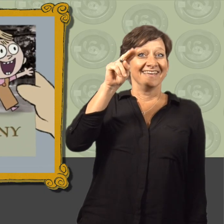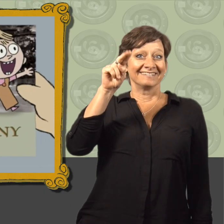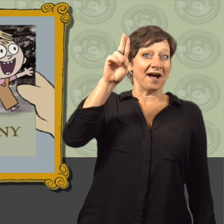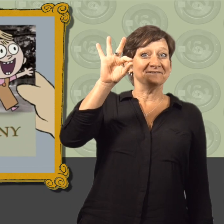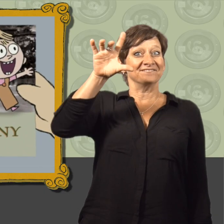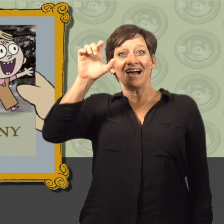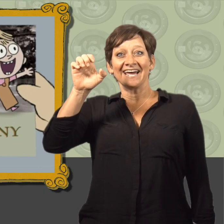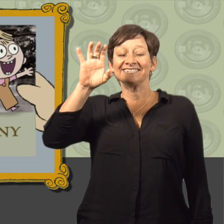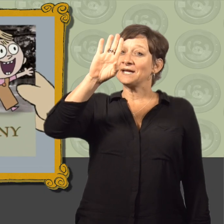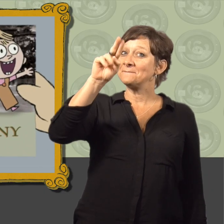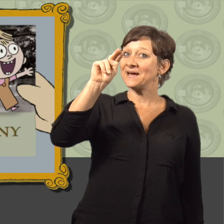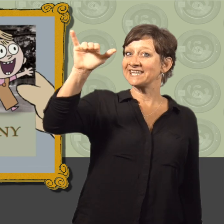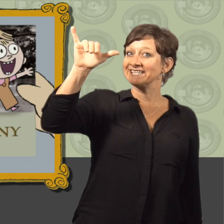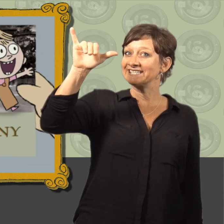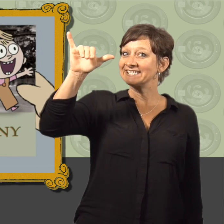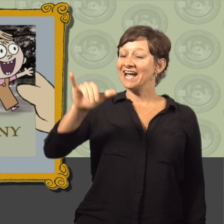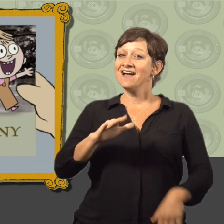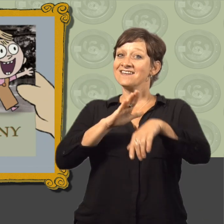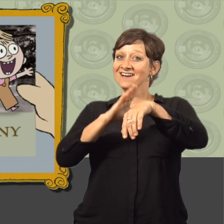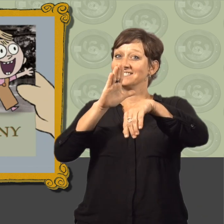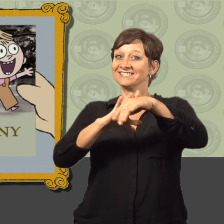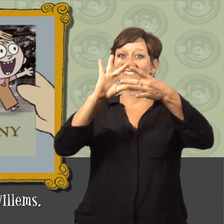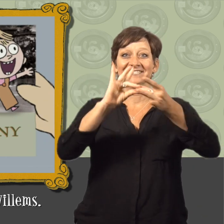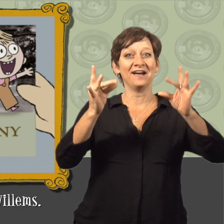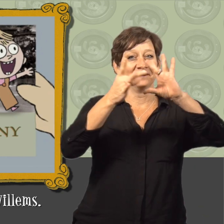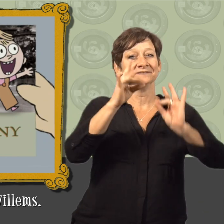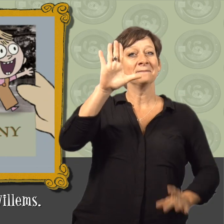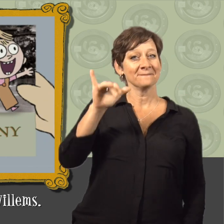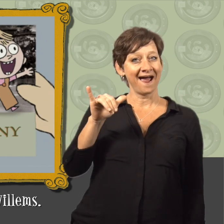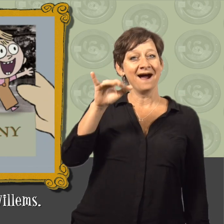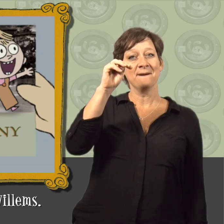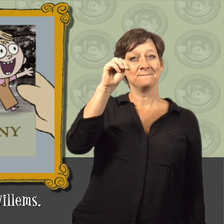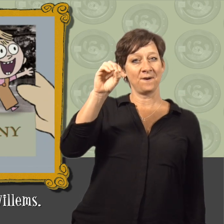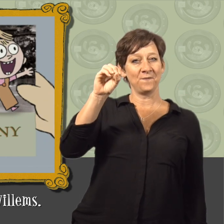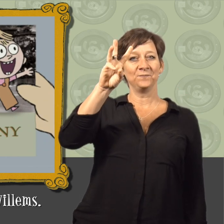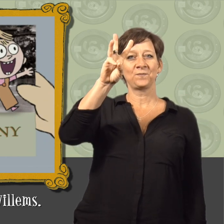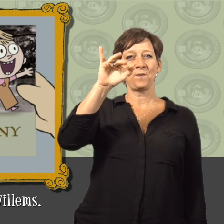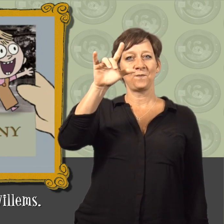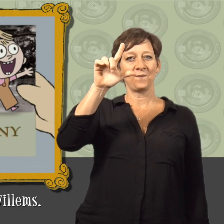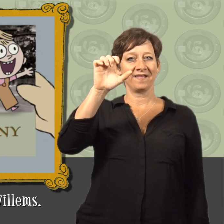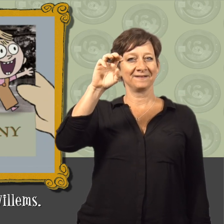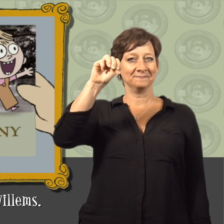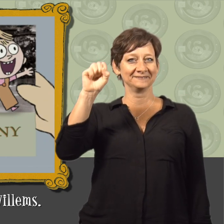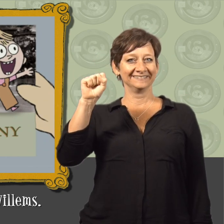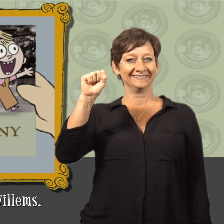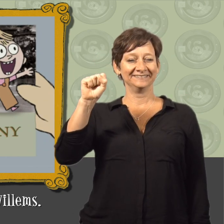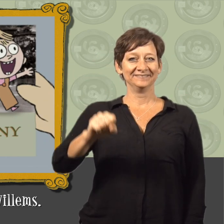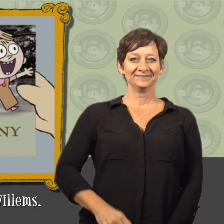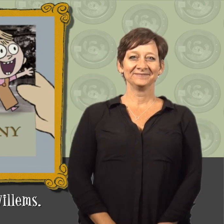Knuffle Bunny! A Cautionary Tale by Mo Willems